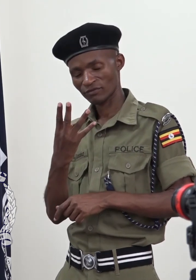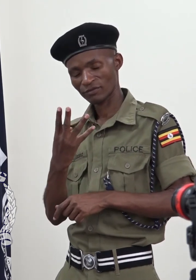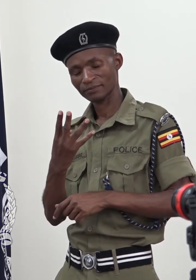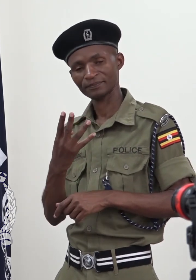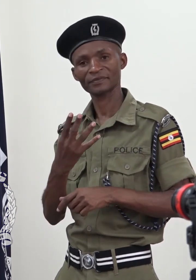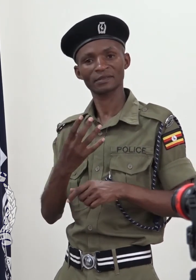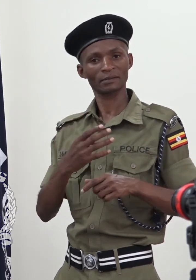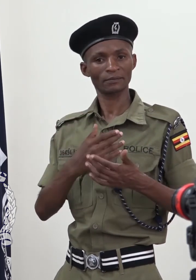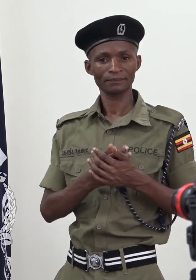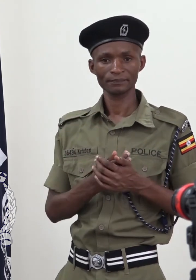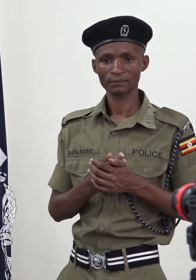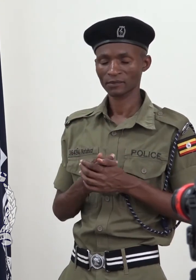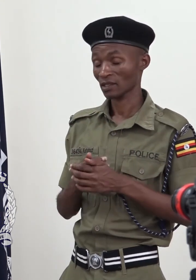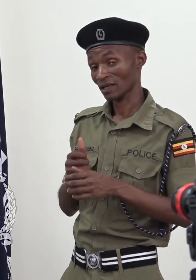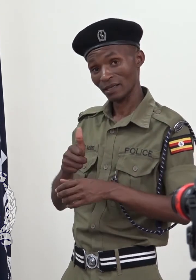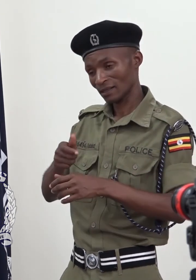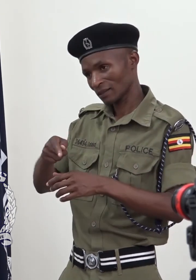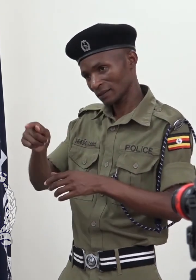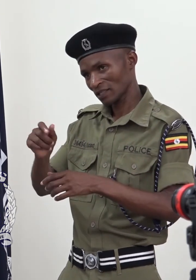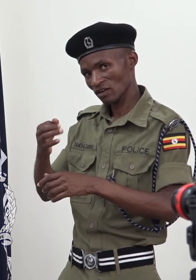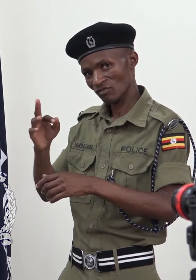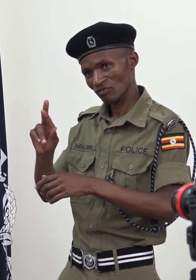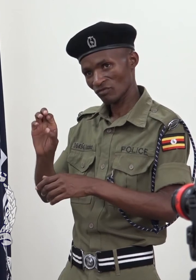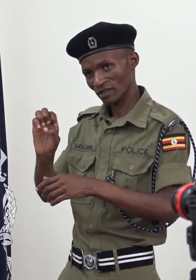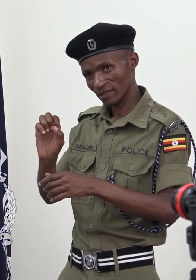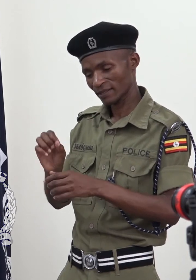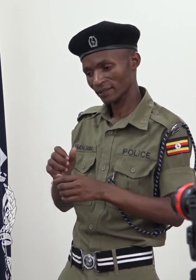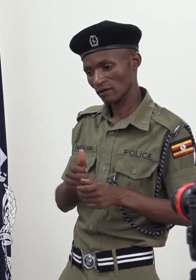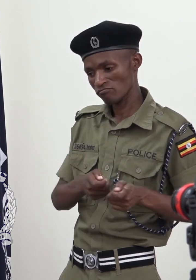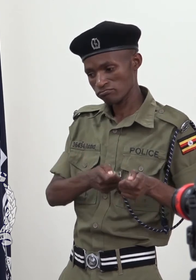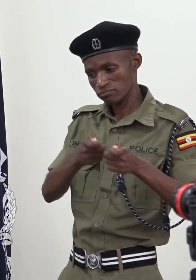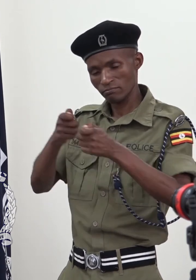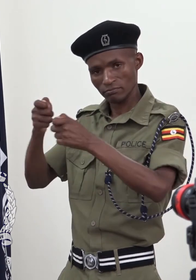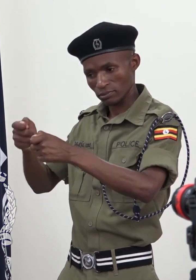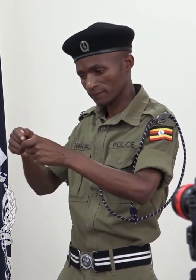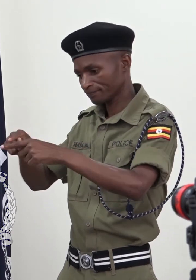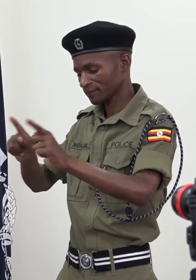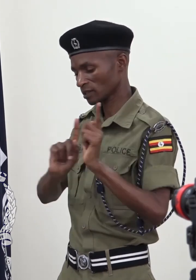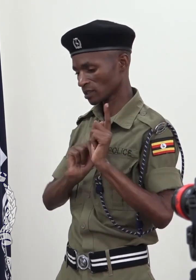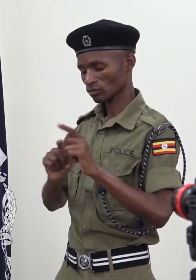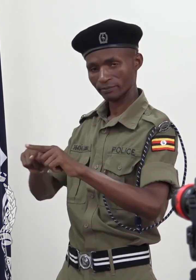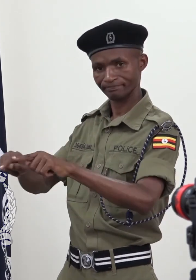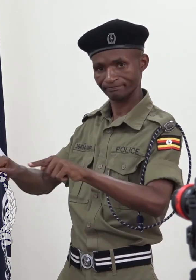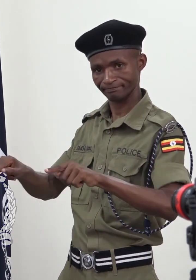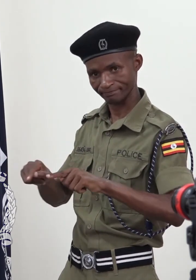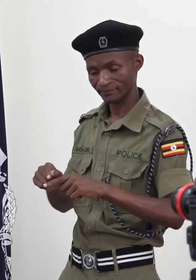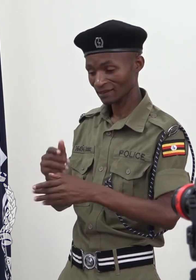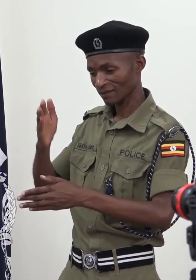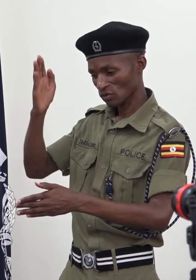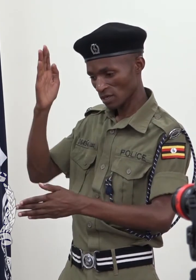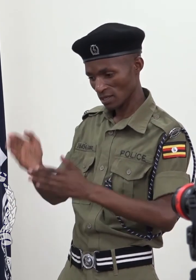box, that is near the main gate. They cut him and also strangled him to